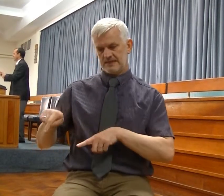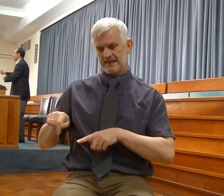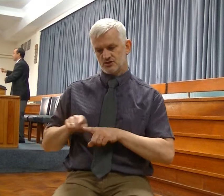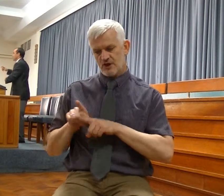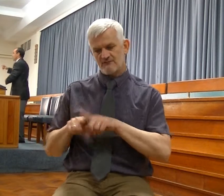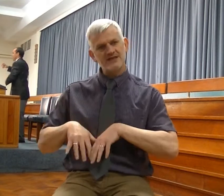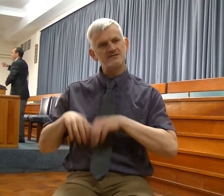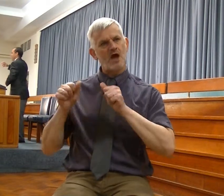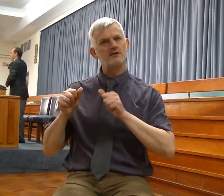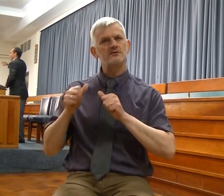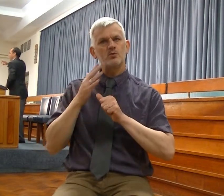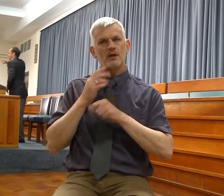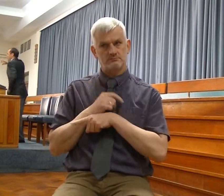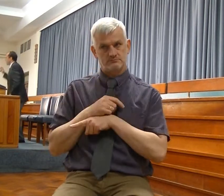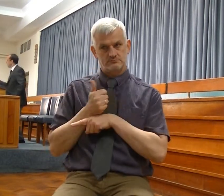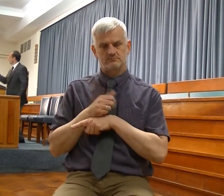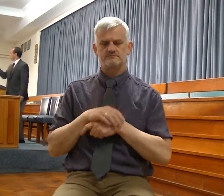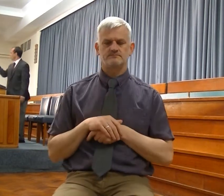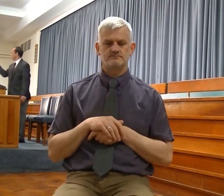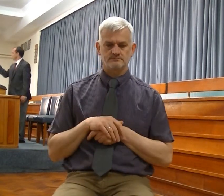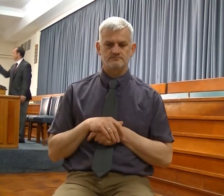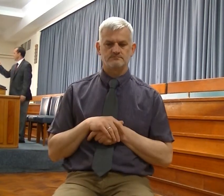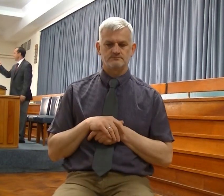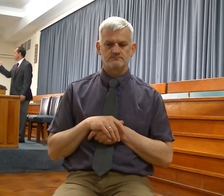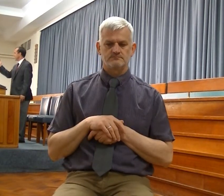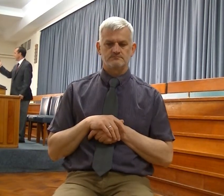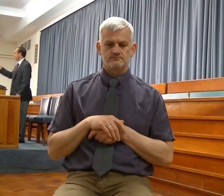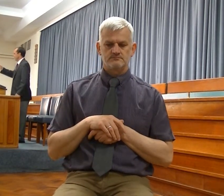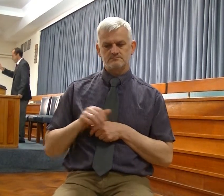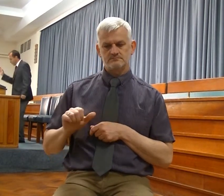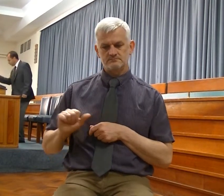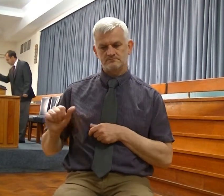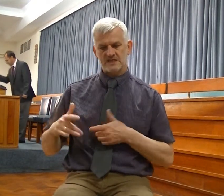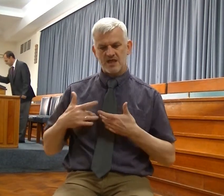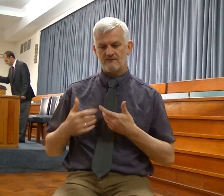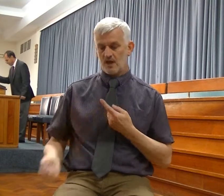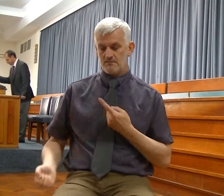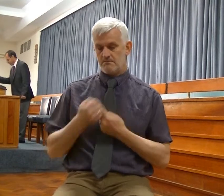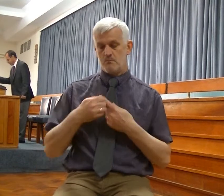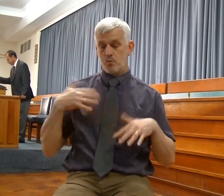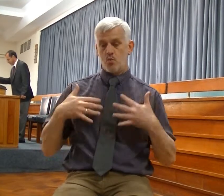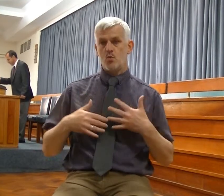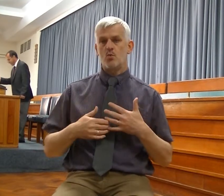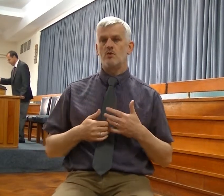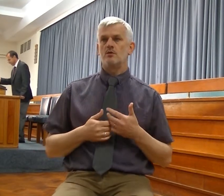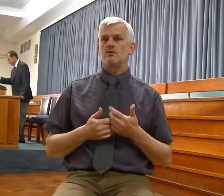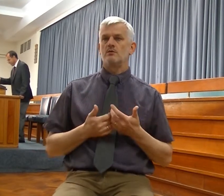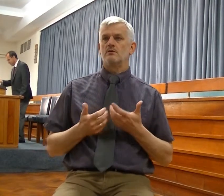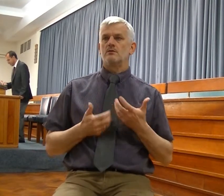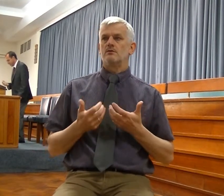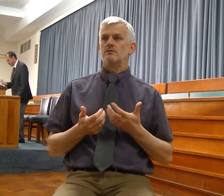start. There was a sudden world face in his life. A world face